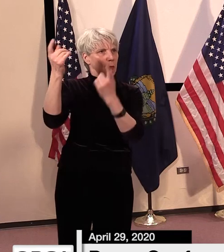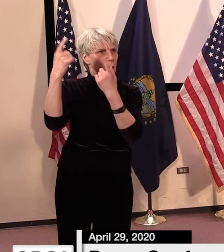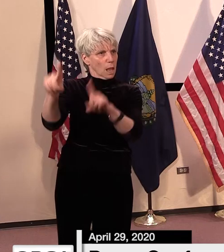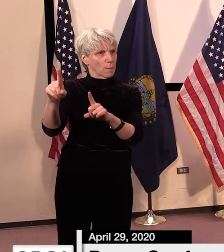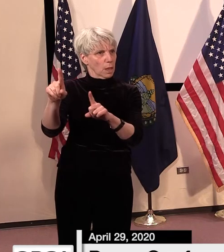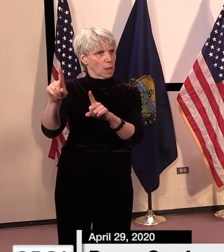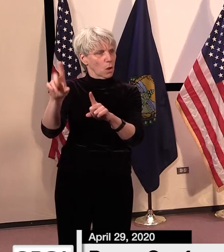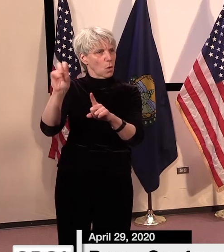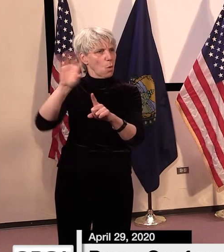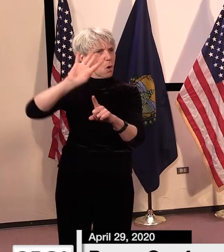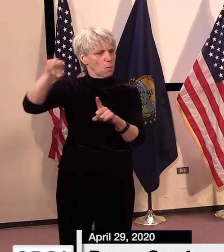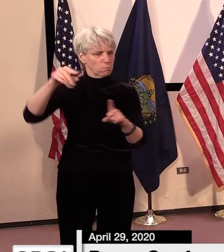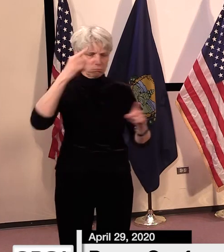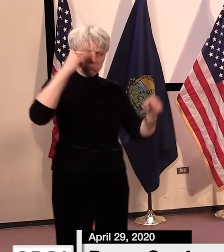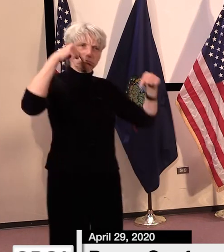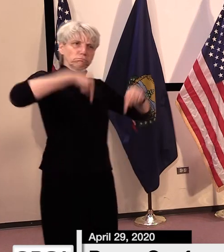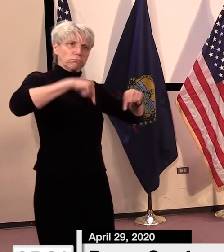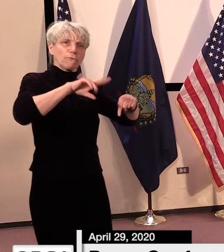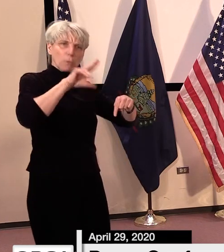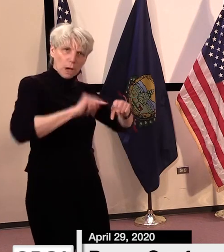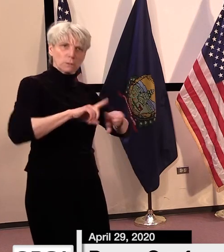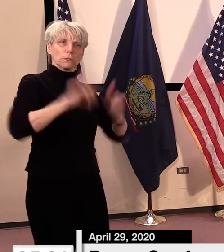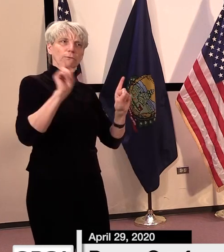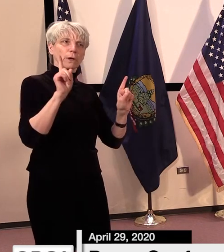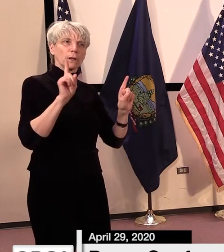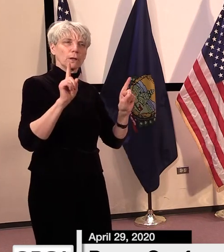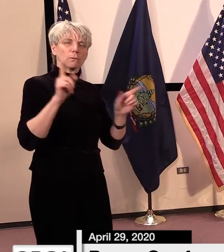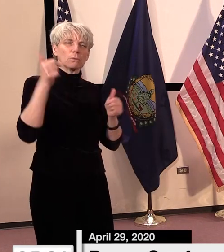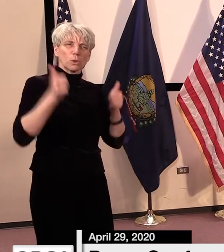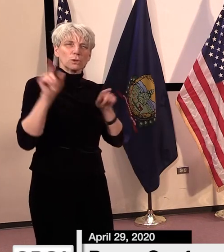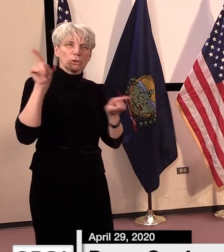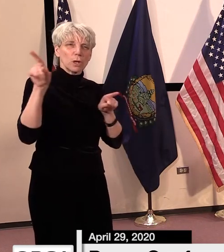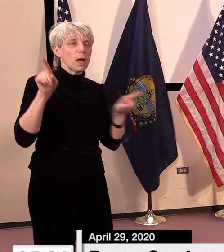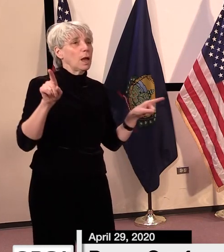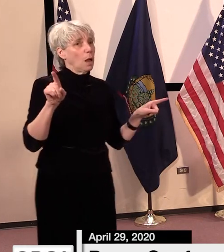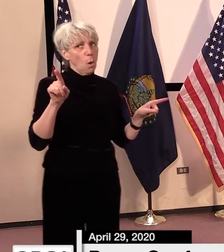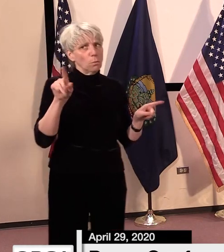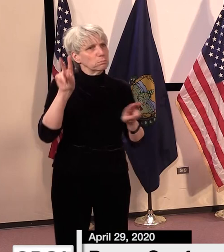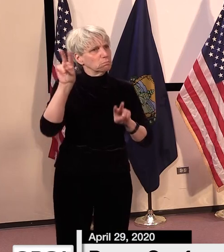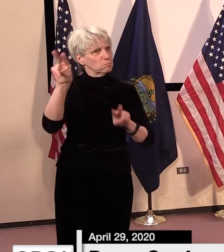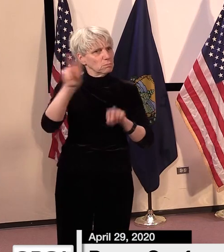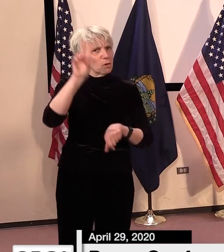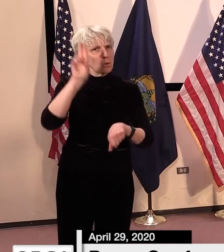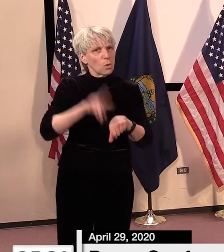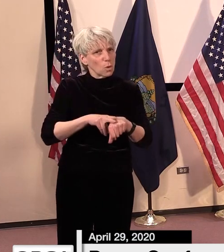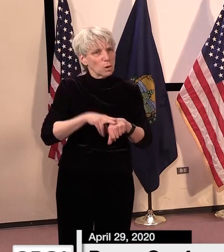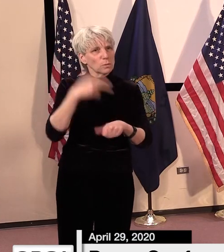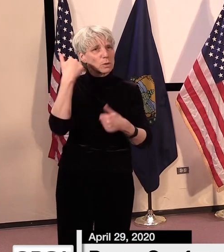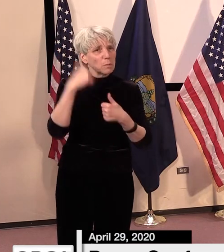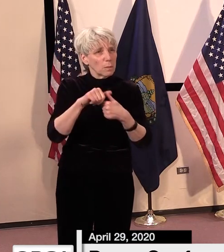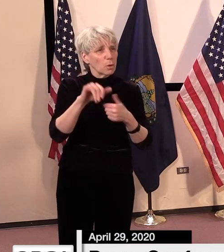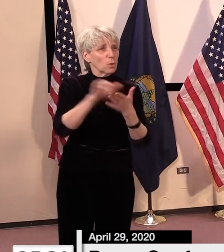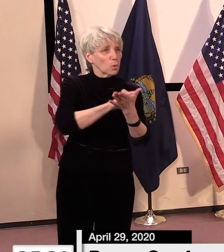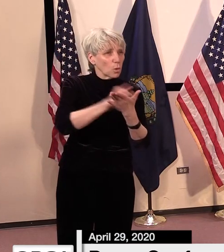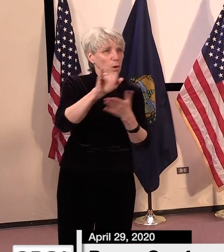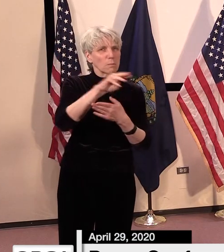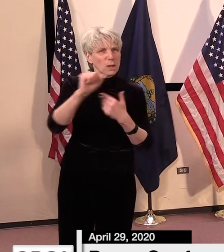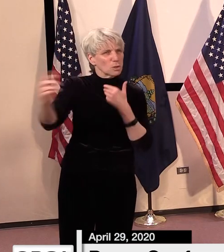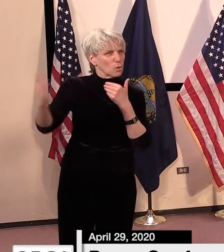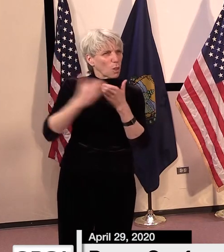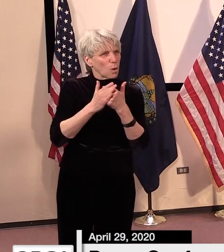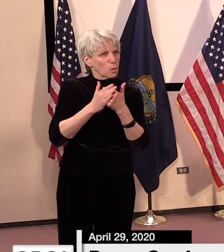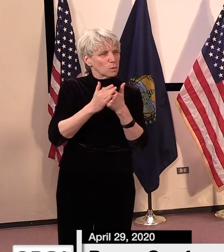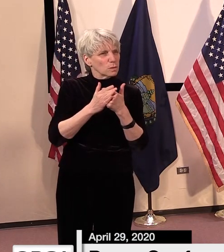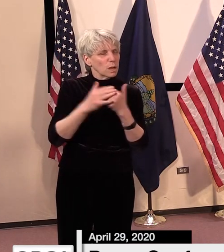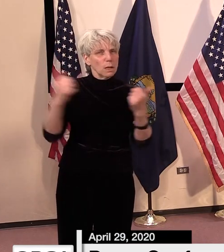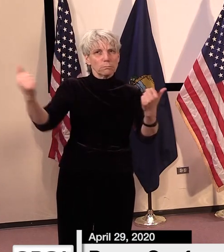great deal in some respects, because again, as we open up our borders, open up travel into Vermont, this could